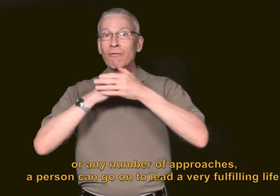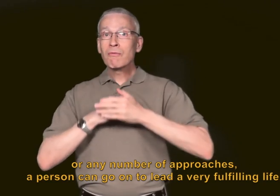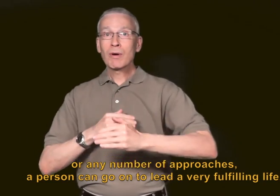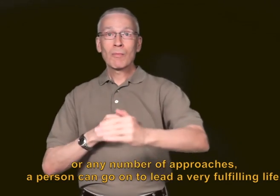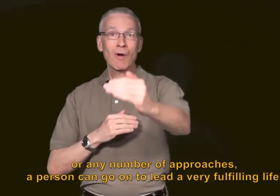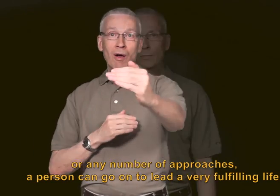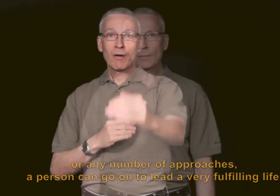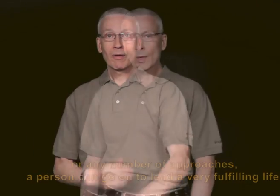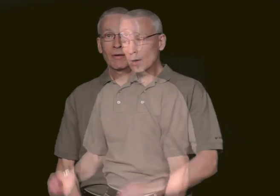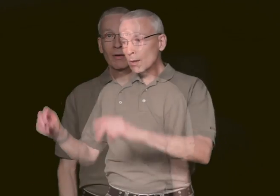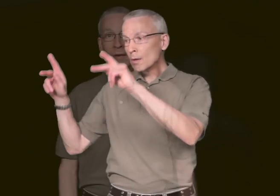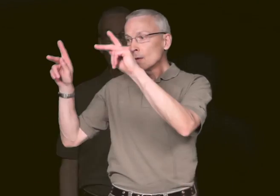very fulfilling life.